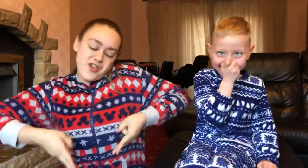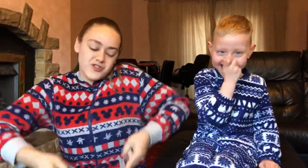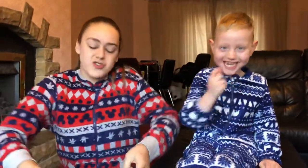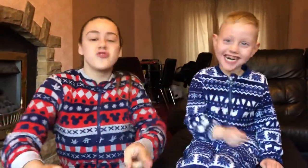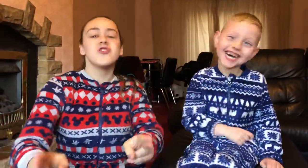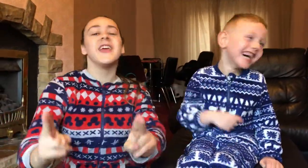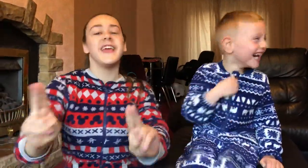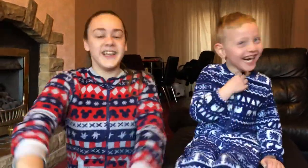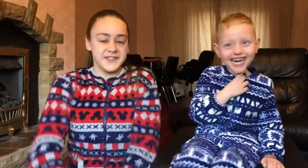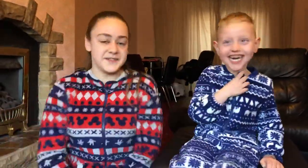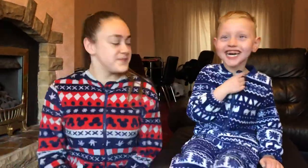straight